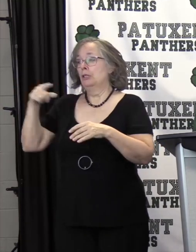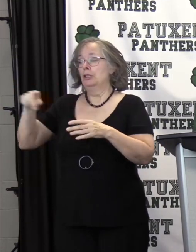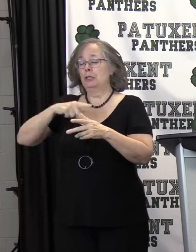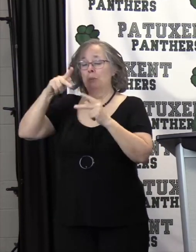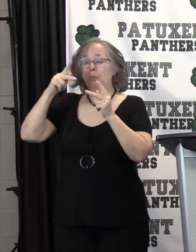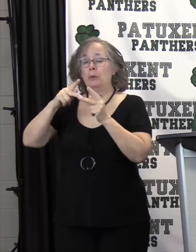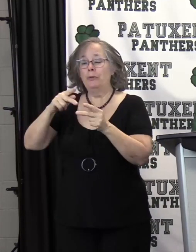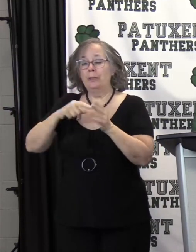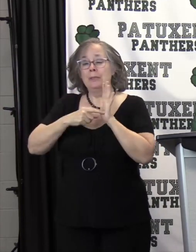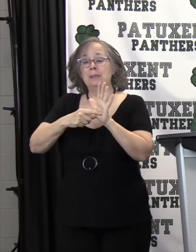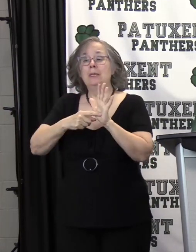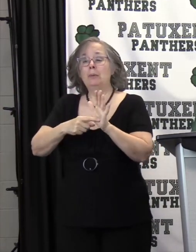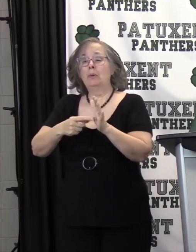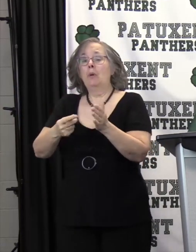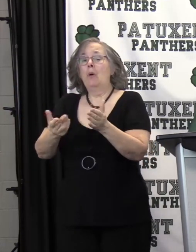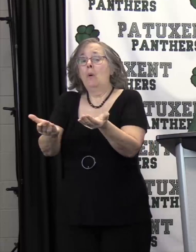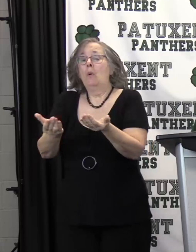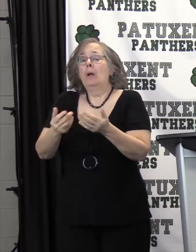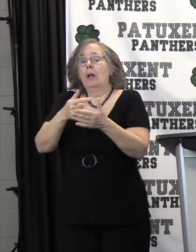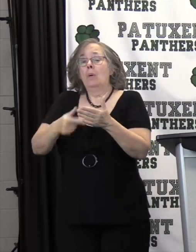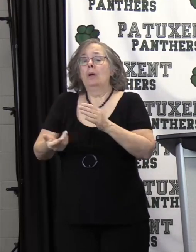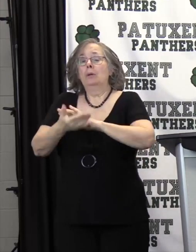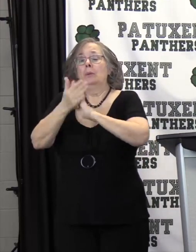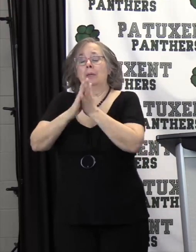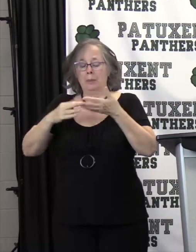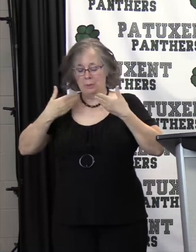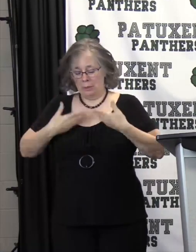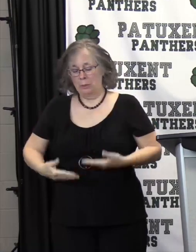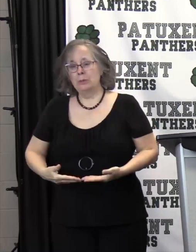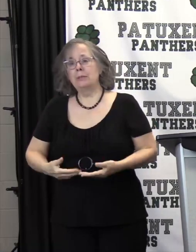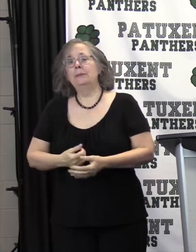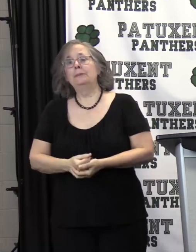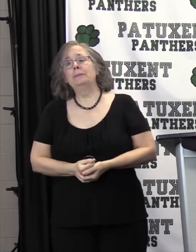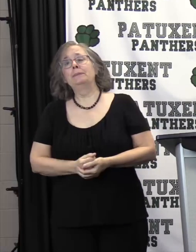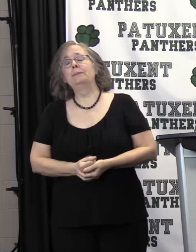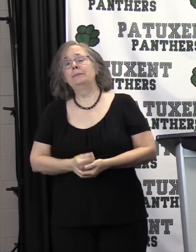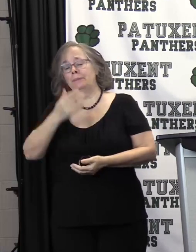example of what I aspire to be like as a person.